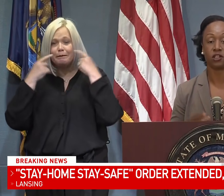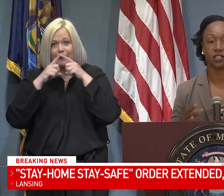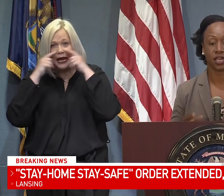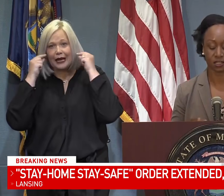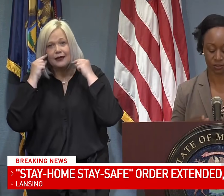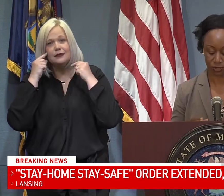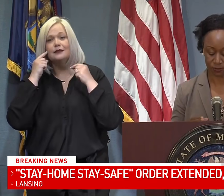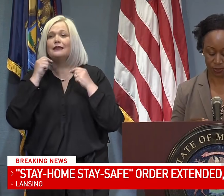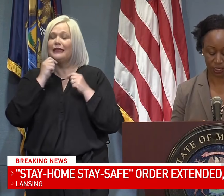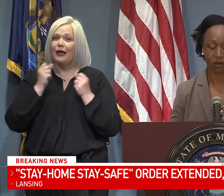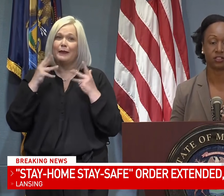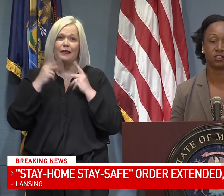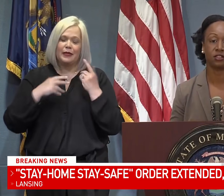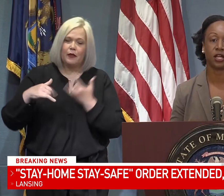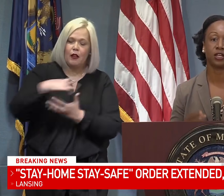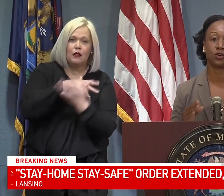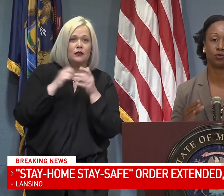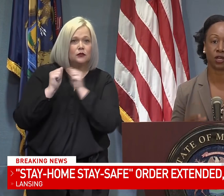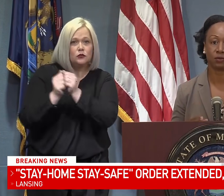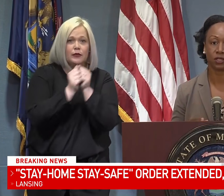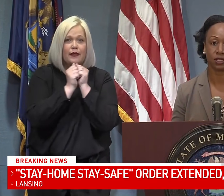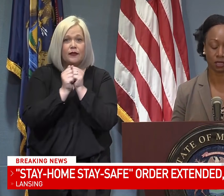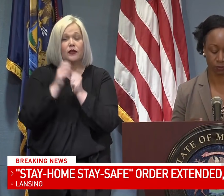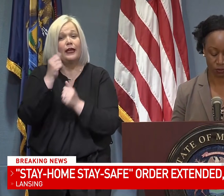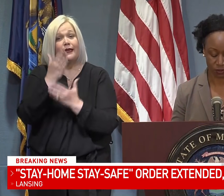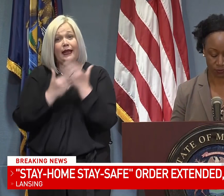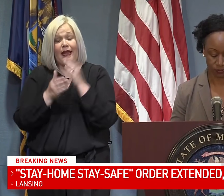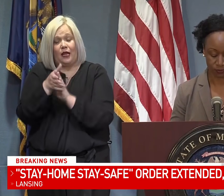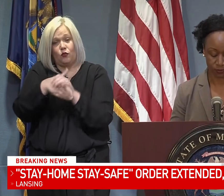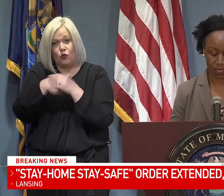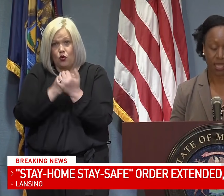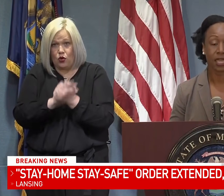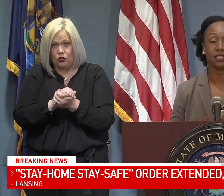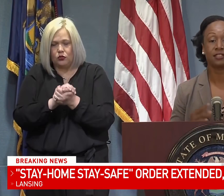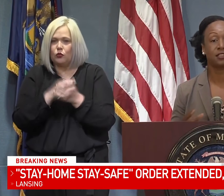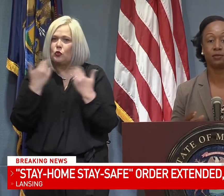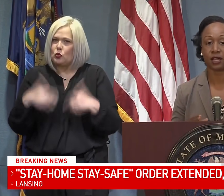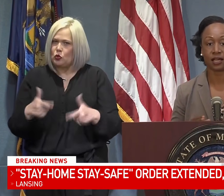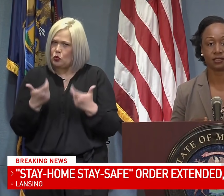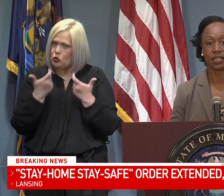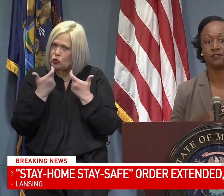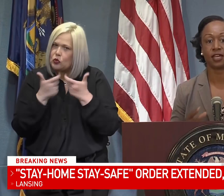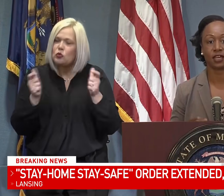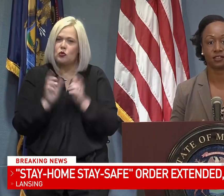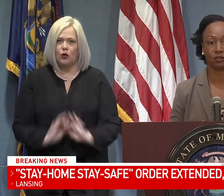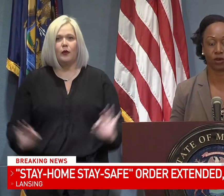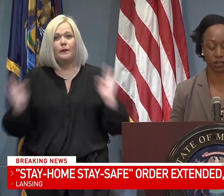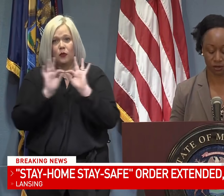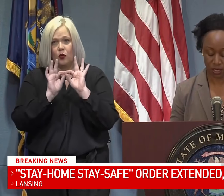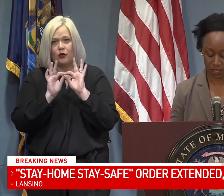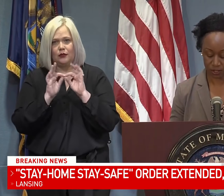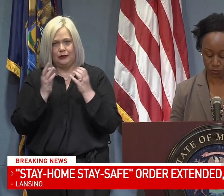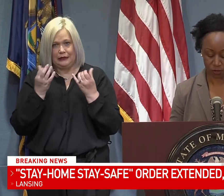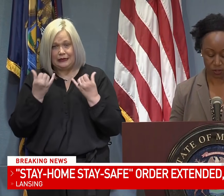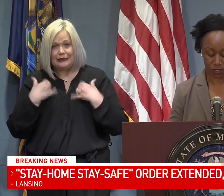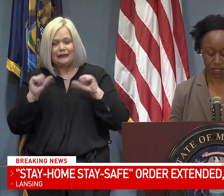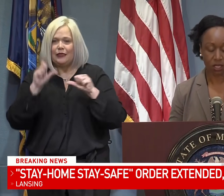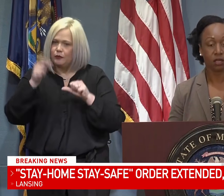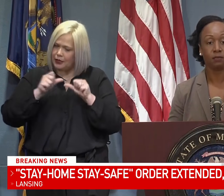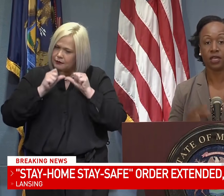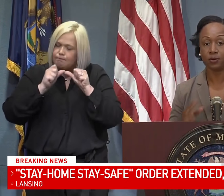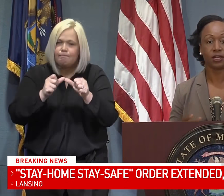and washing hands frequently are still incredibly important. And it still applies even as the weather gets